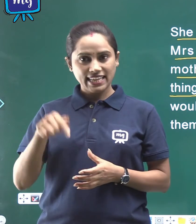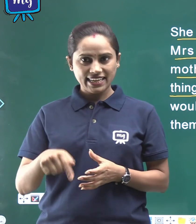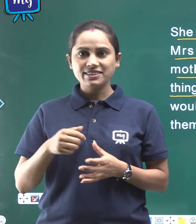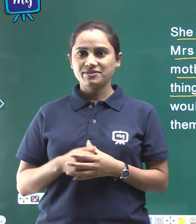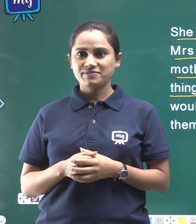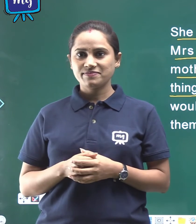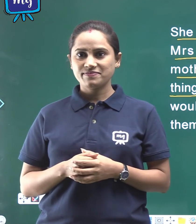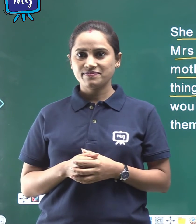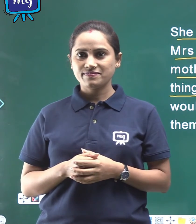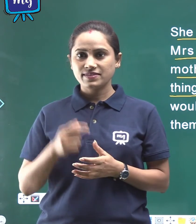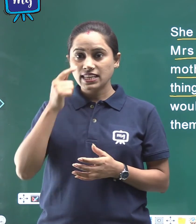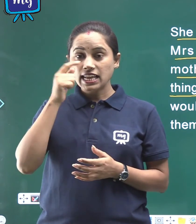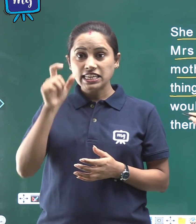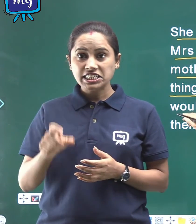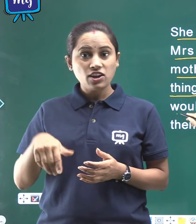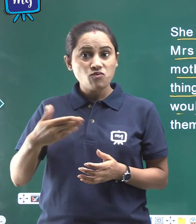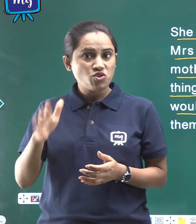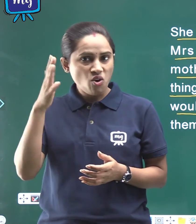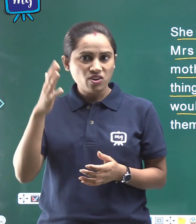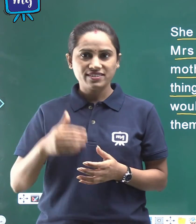it, she would not